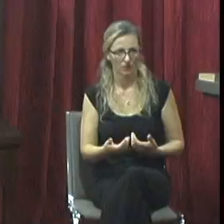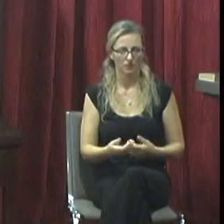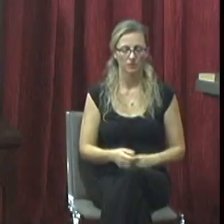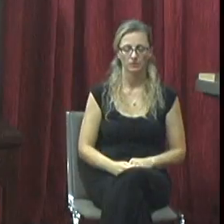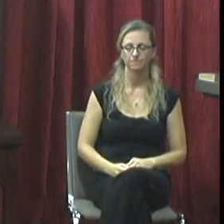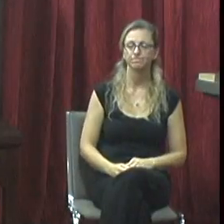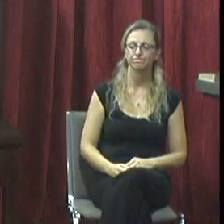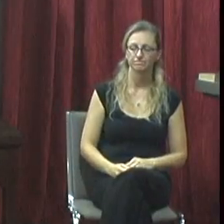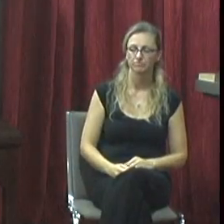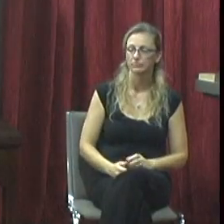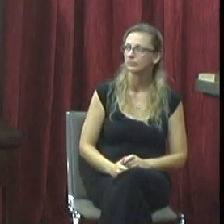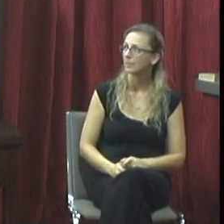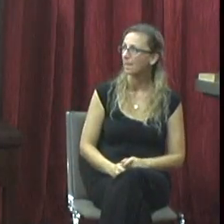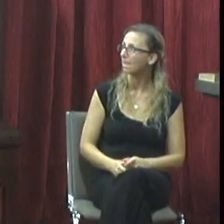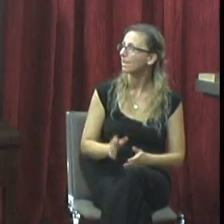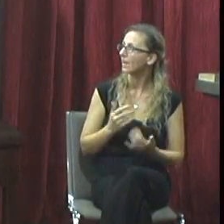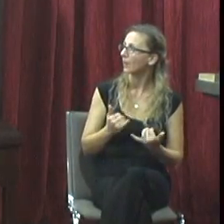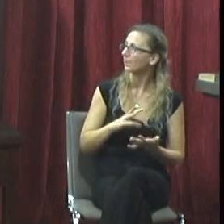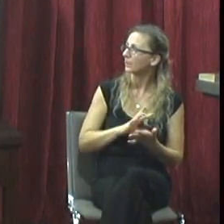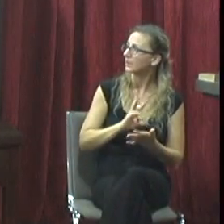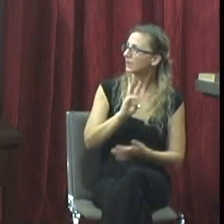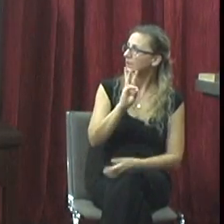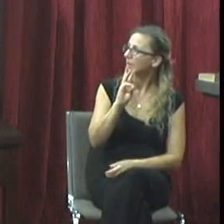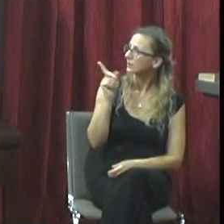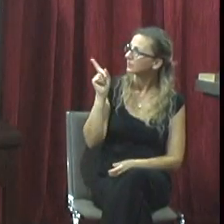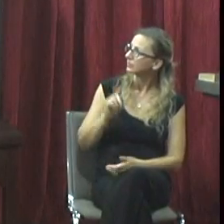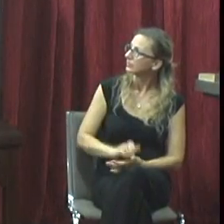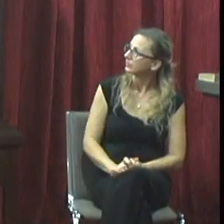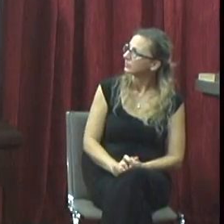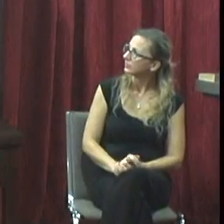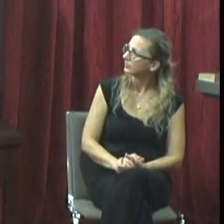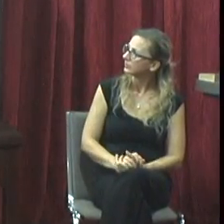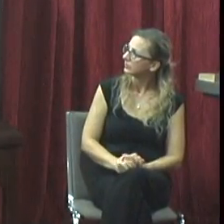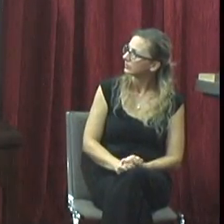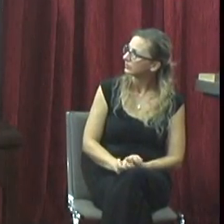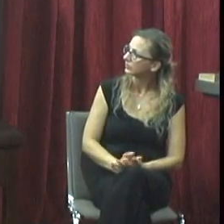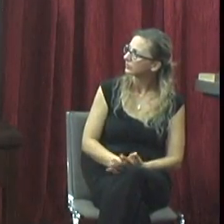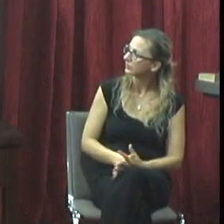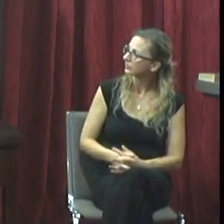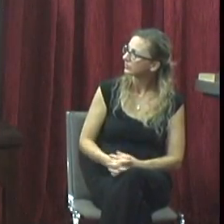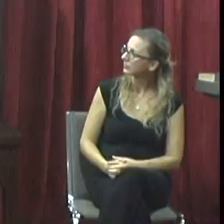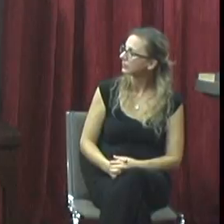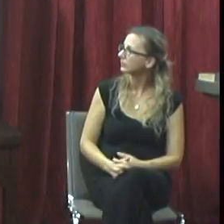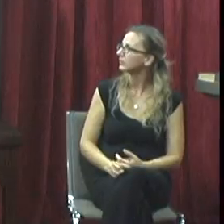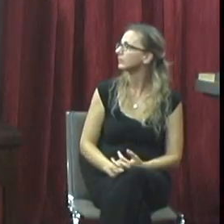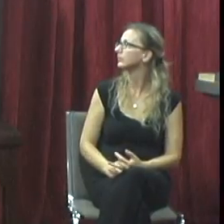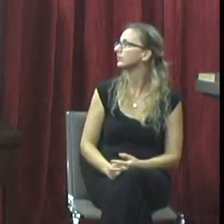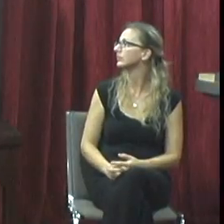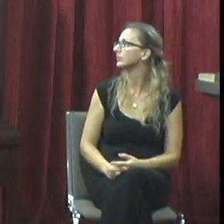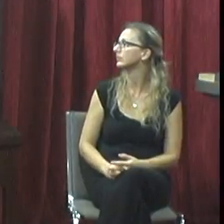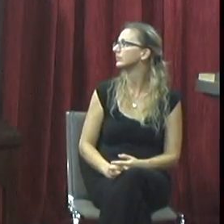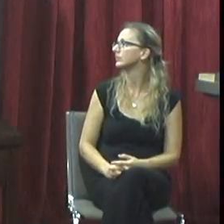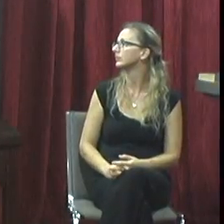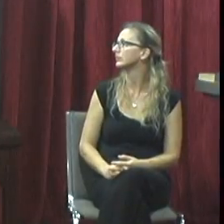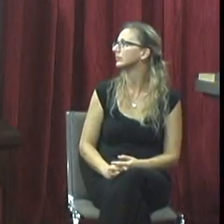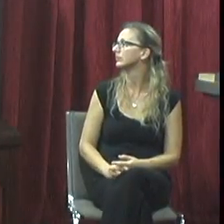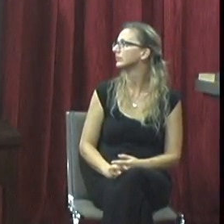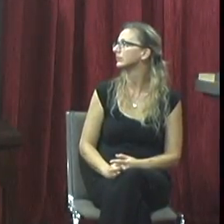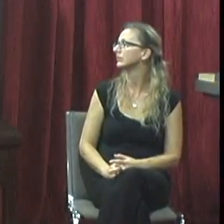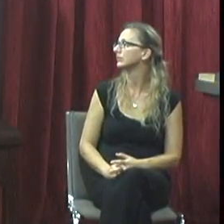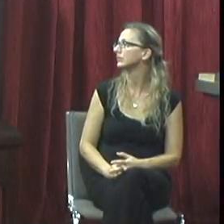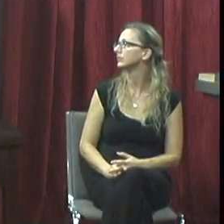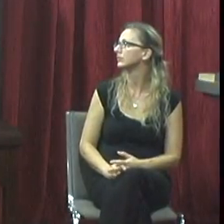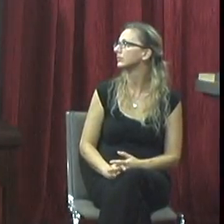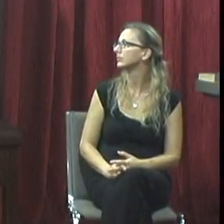their enemies. Verse 6, "Joshua then tore his clothes and fell to the ground on his face before the ark of